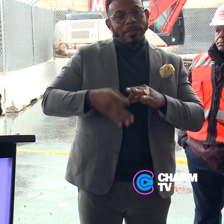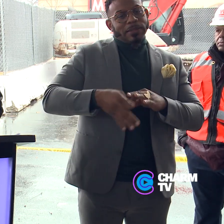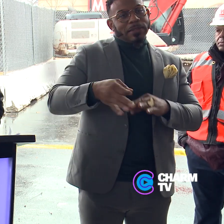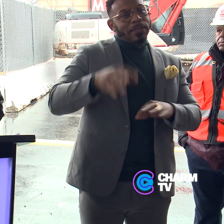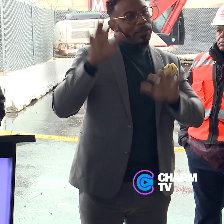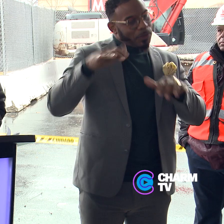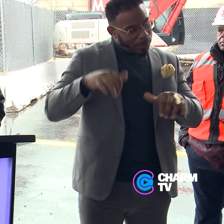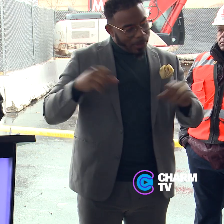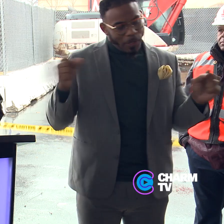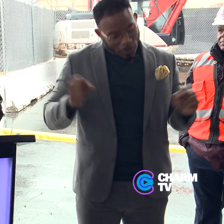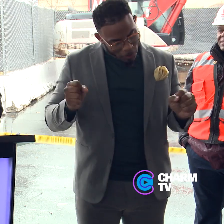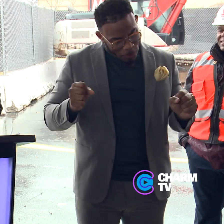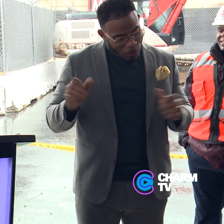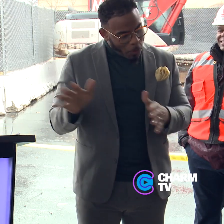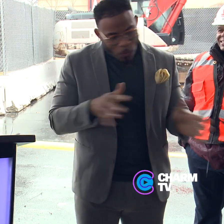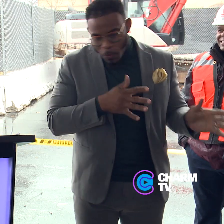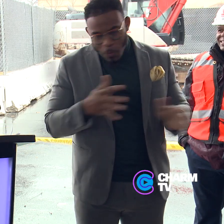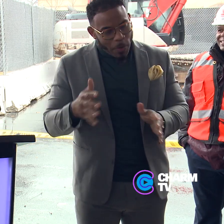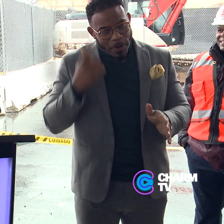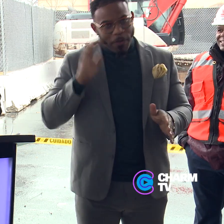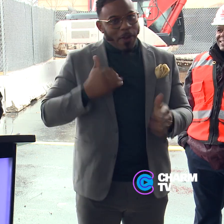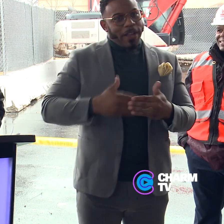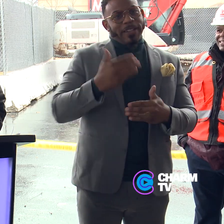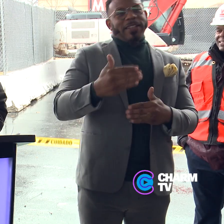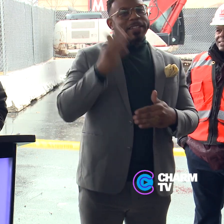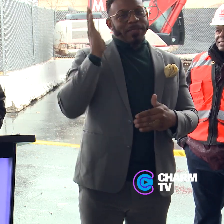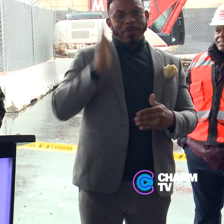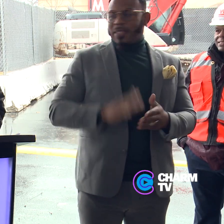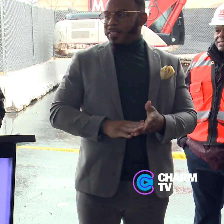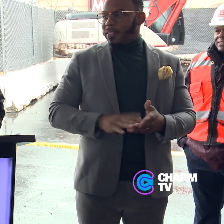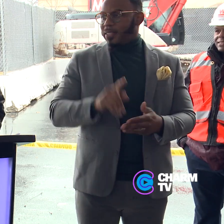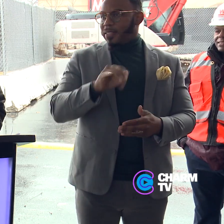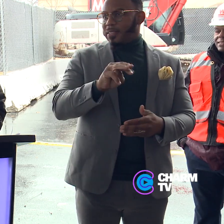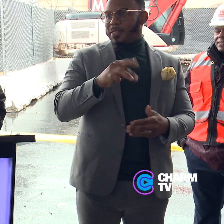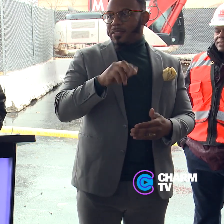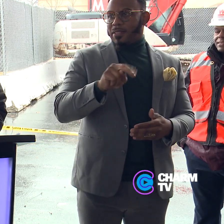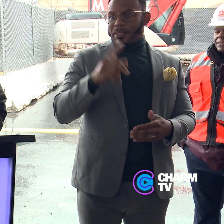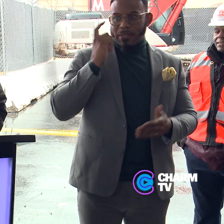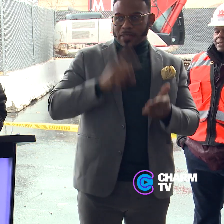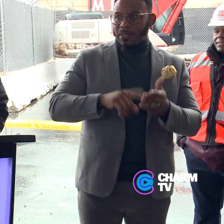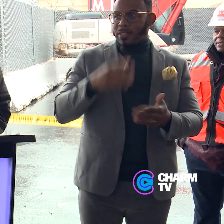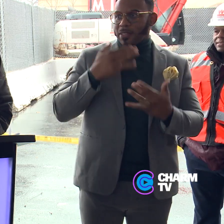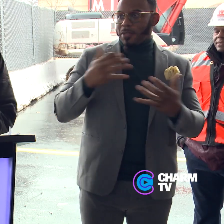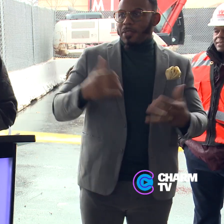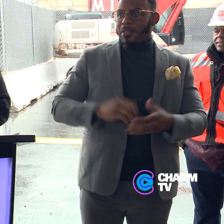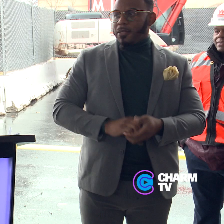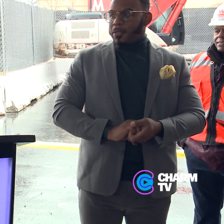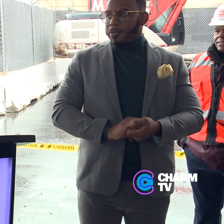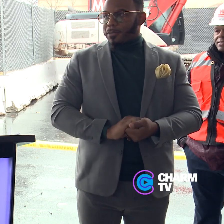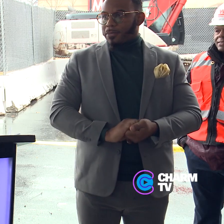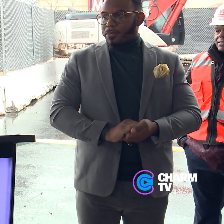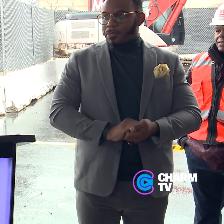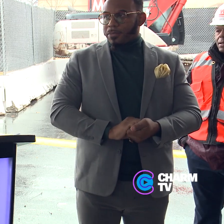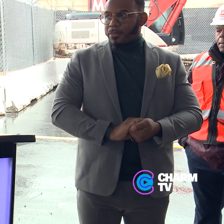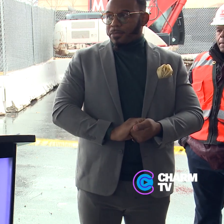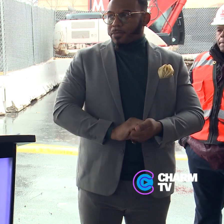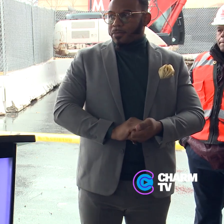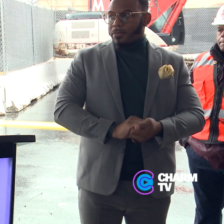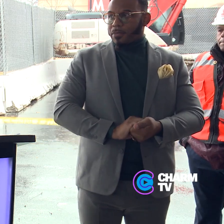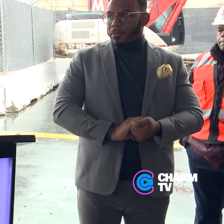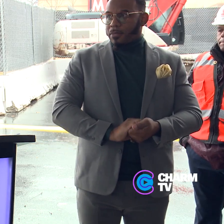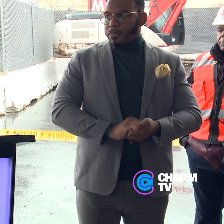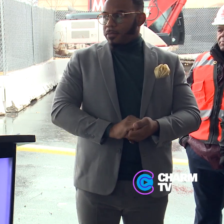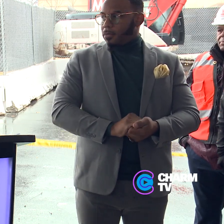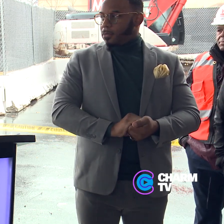the rain, the cold, and the wind for our next speaker. But Tim Regan, shout out to you. Thank you so much.